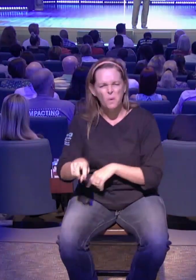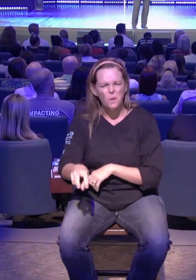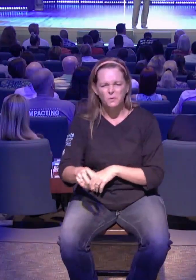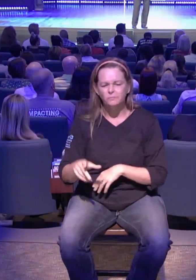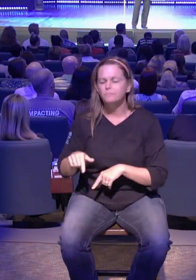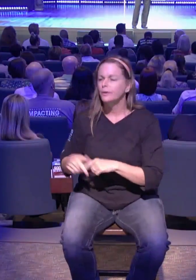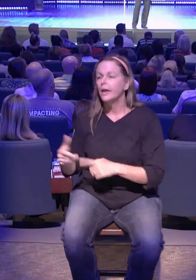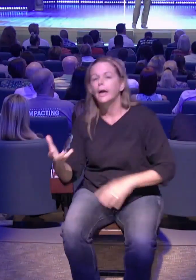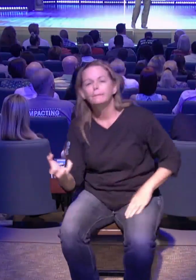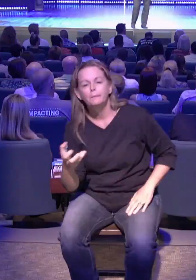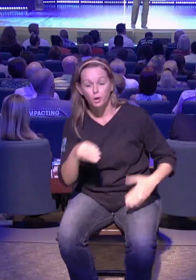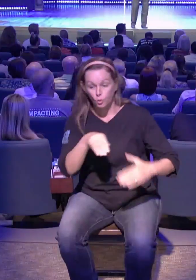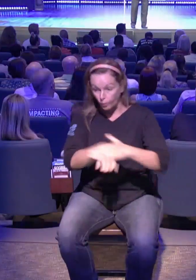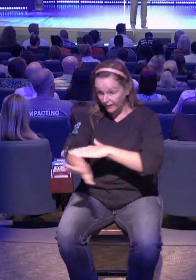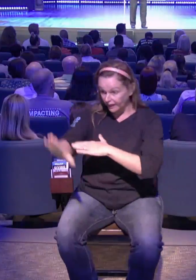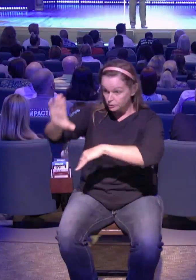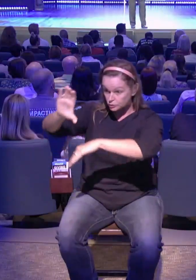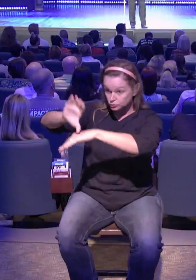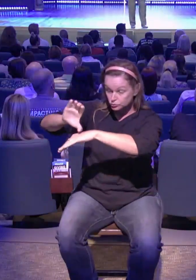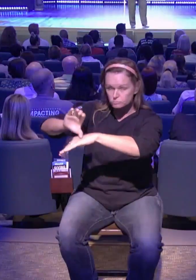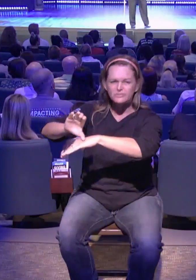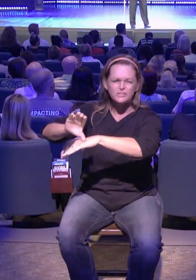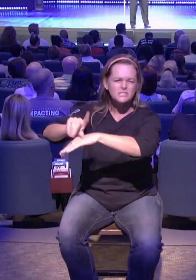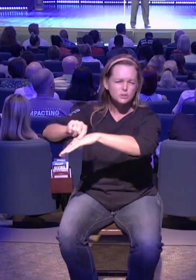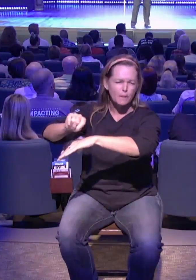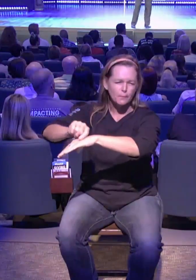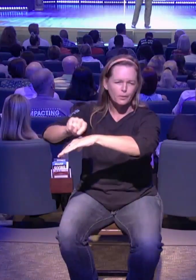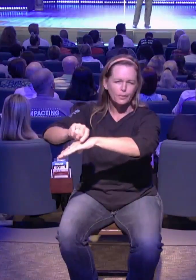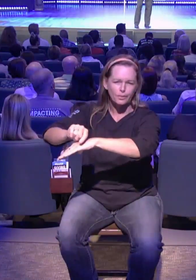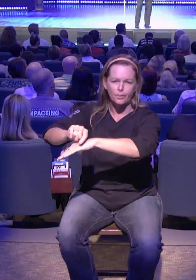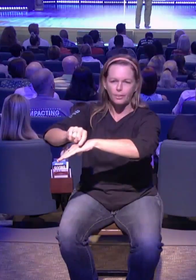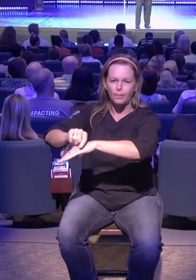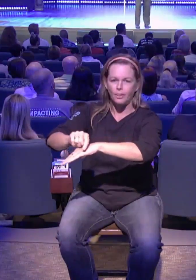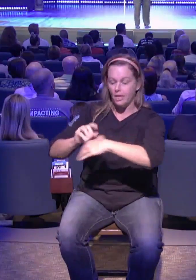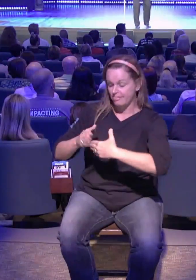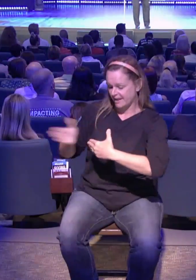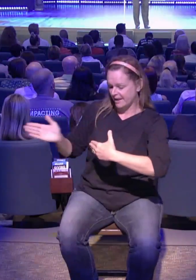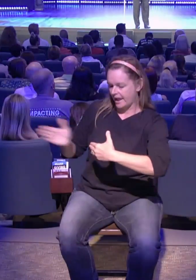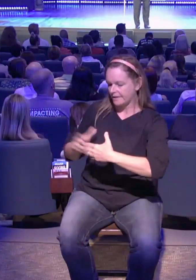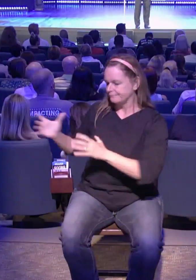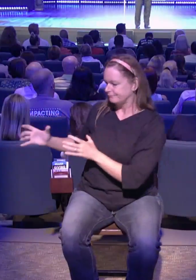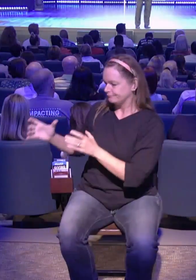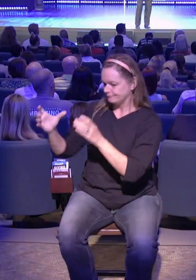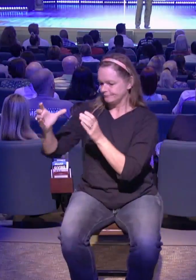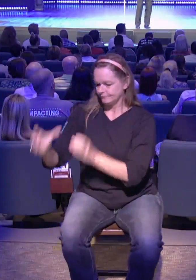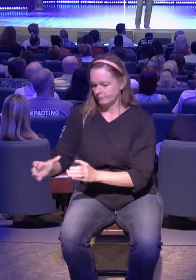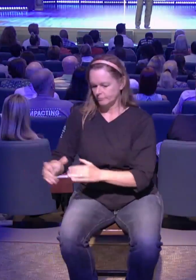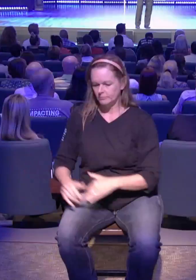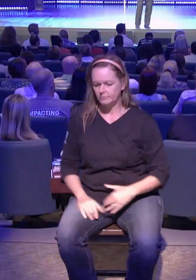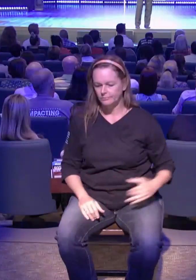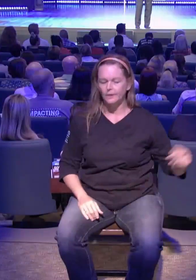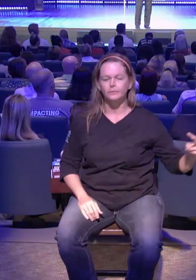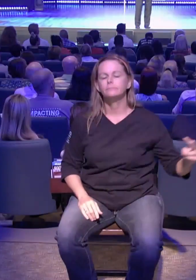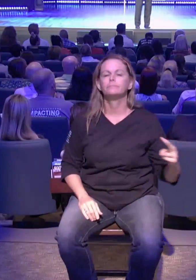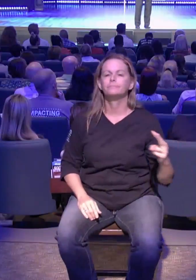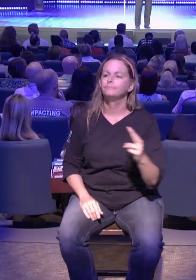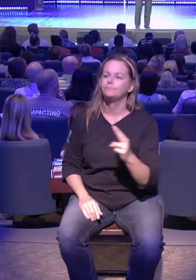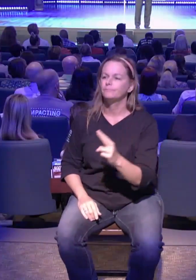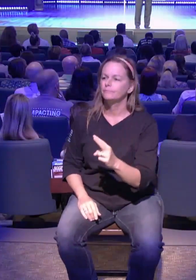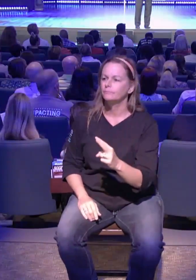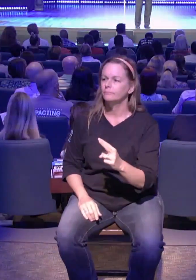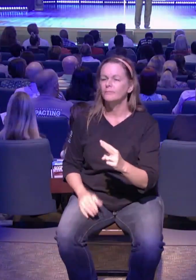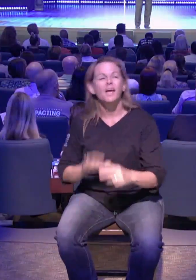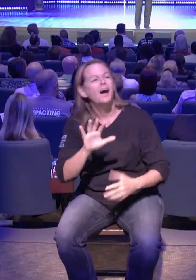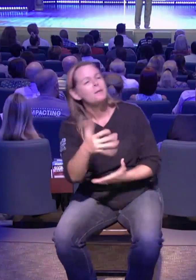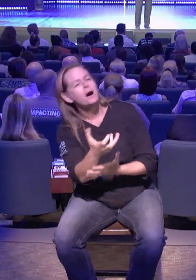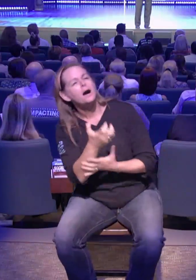those going into the temple courts. And when he saw Peter and John to enter, he asked them for money. Now, note this in verse 4.